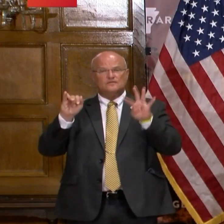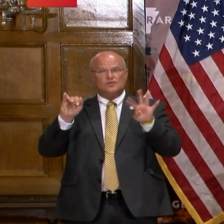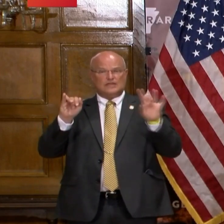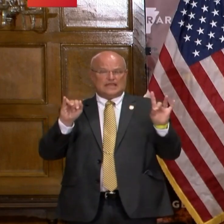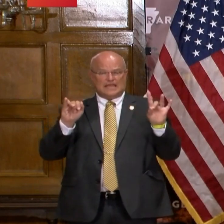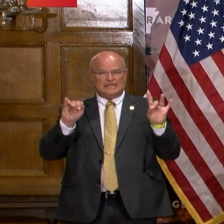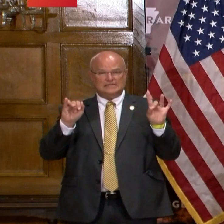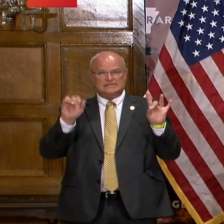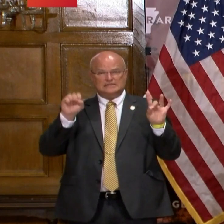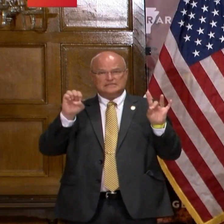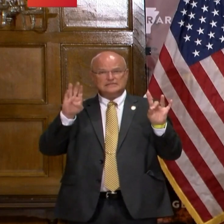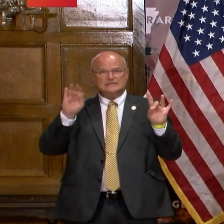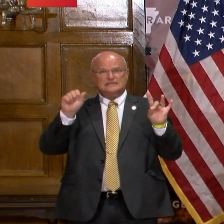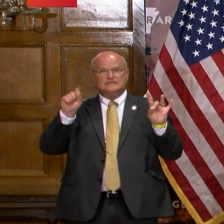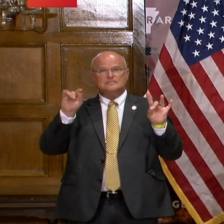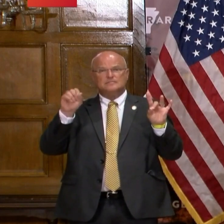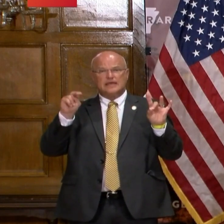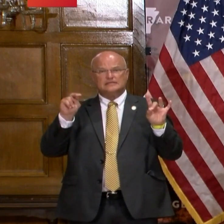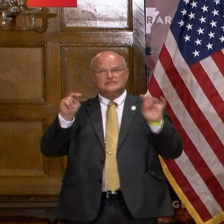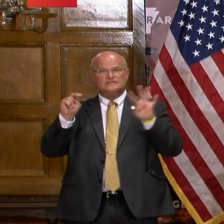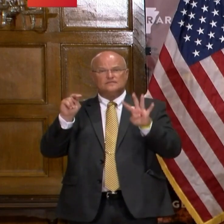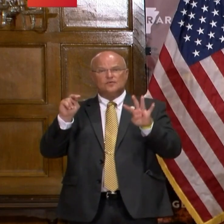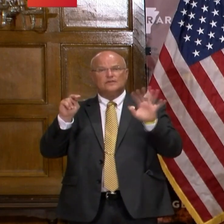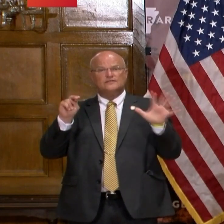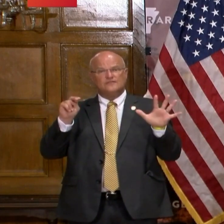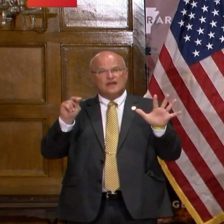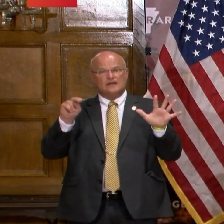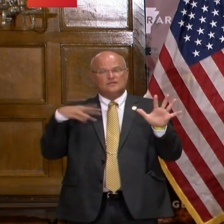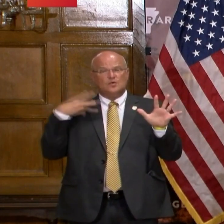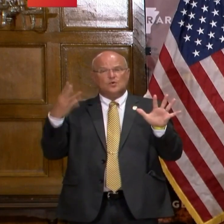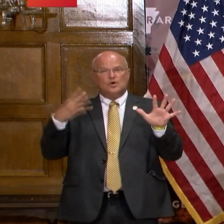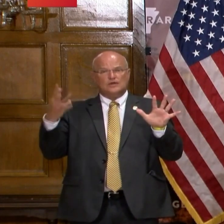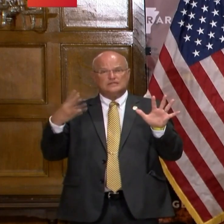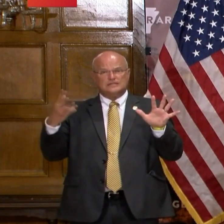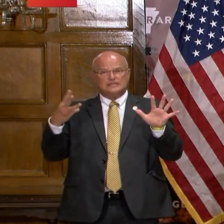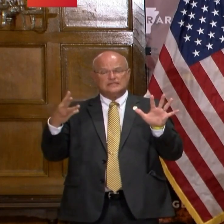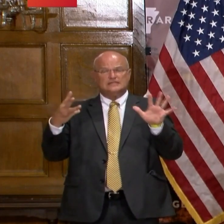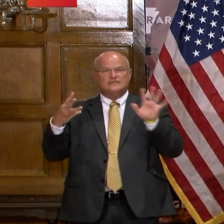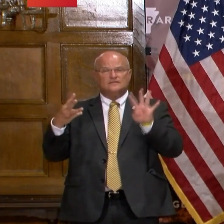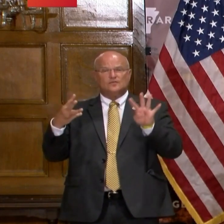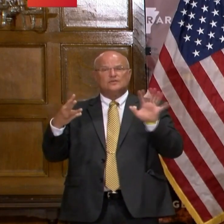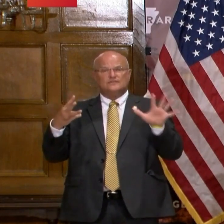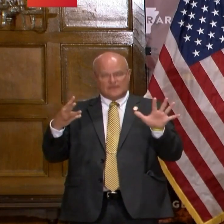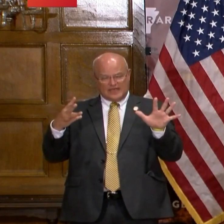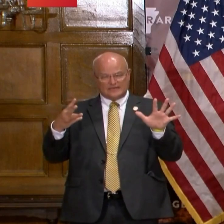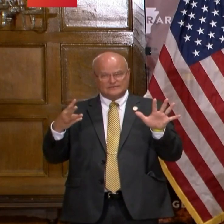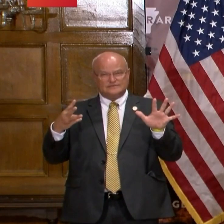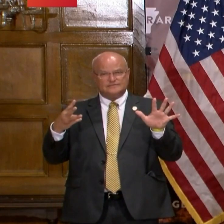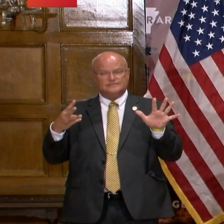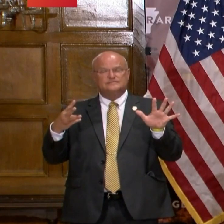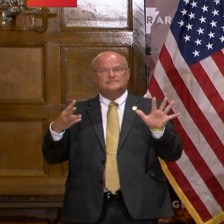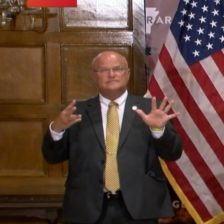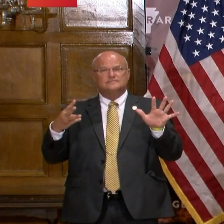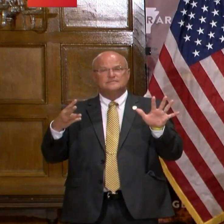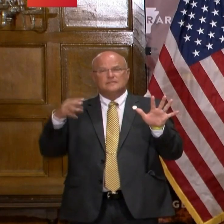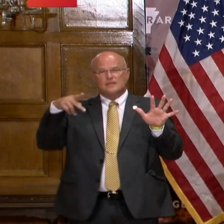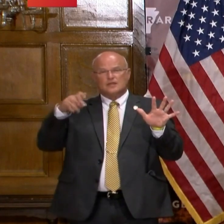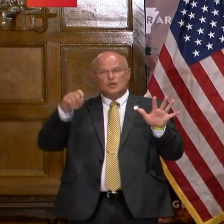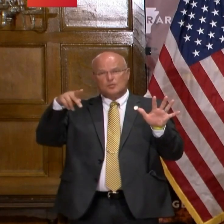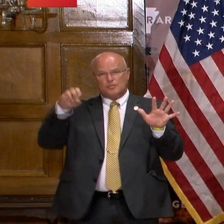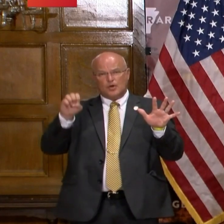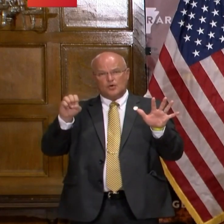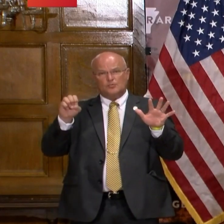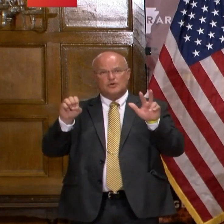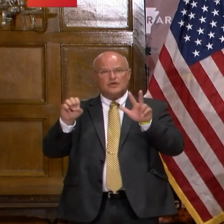48, Sebastian 45, and Washington County was tied at 45 with them as well. Polk